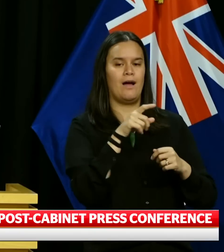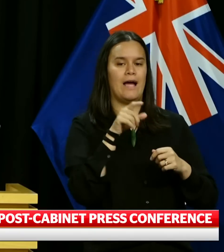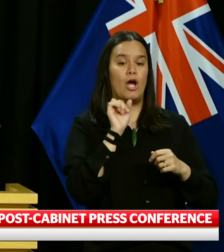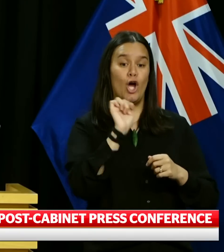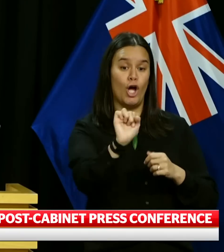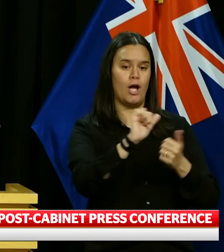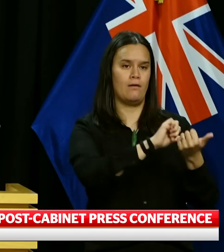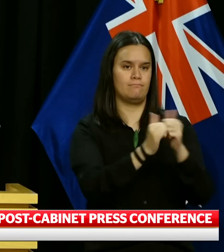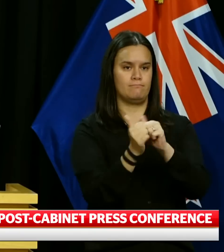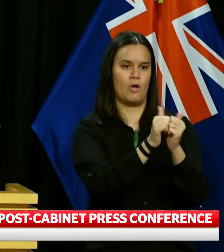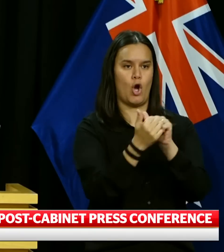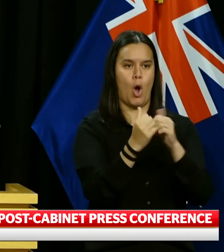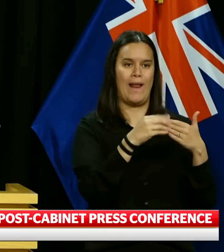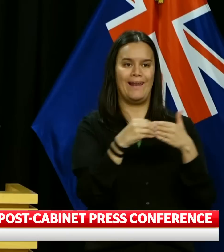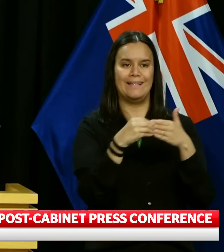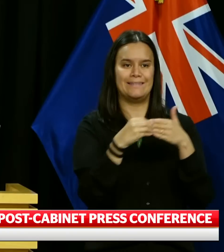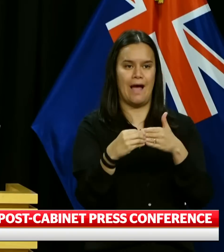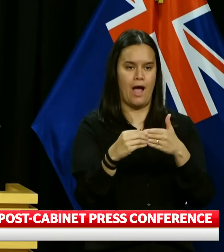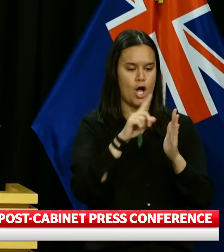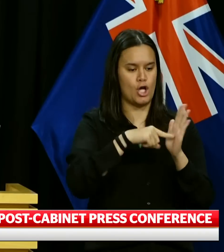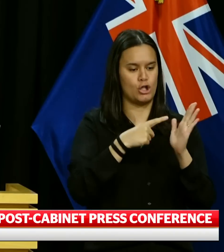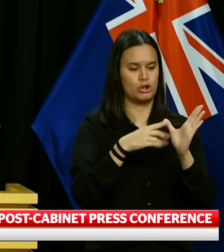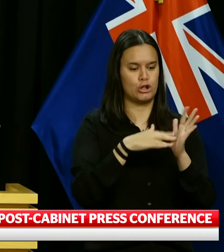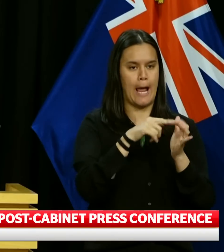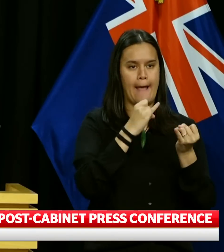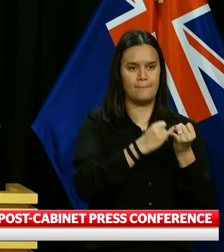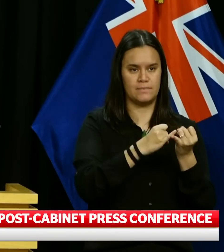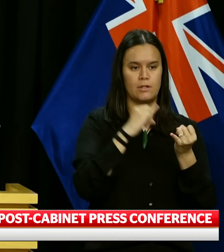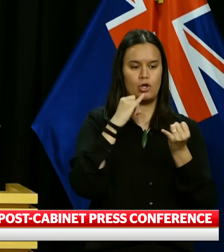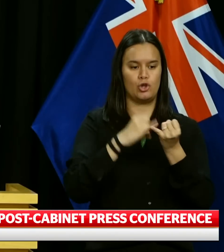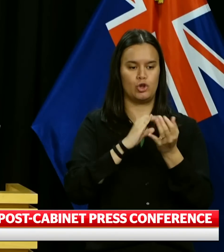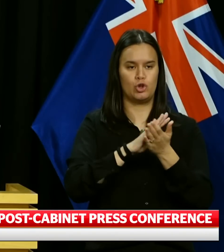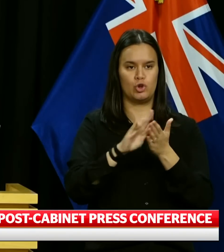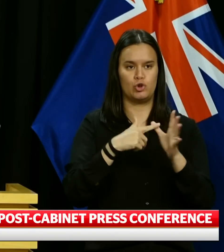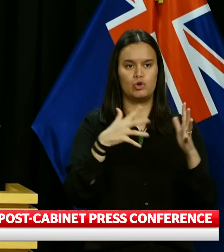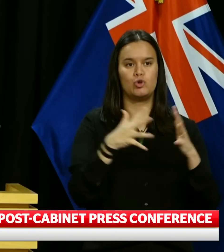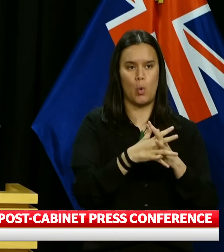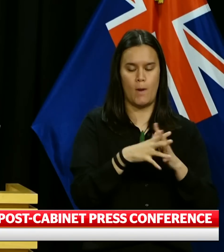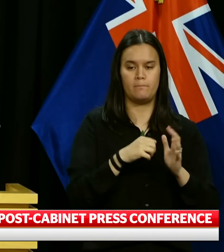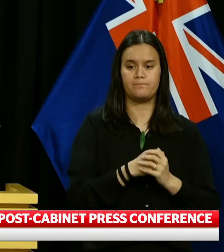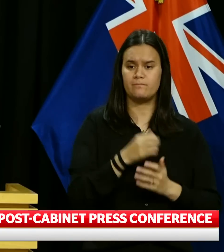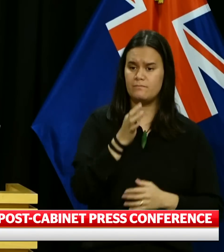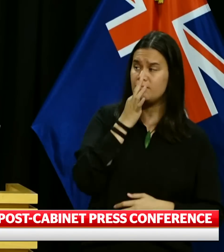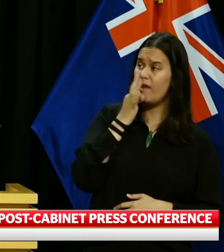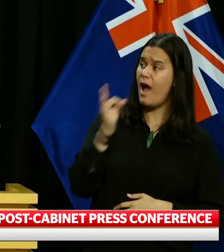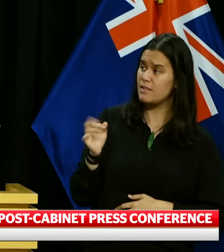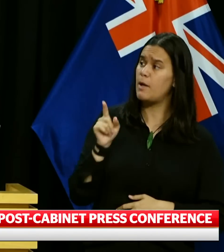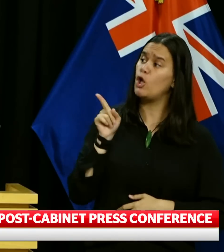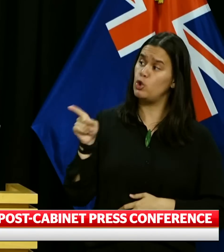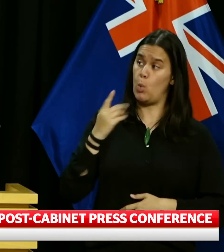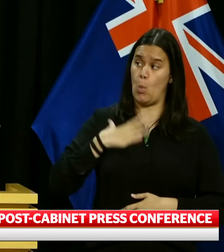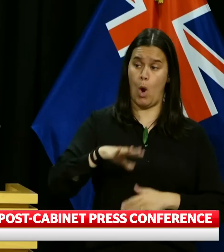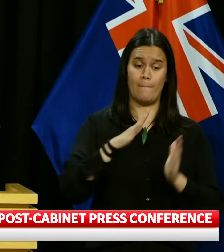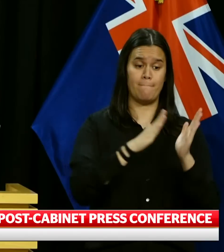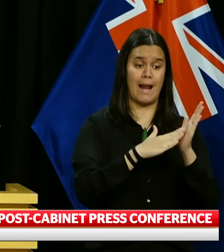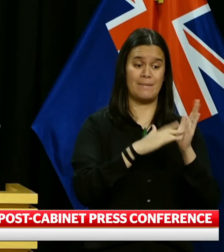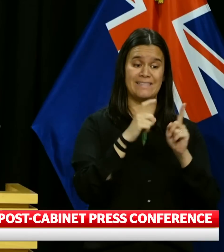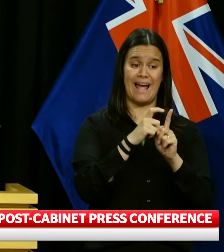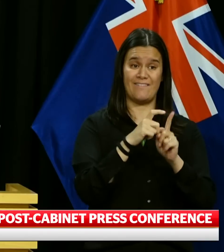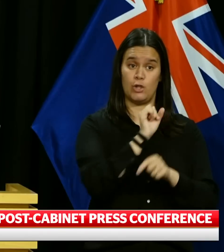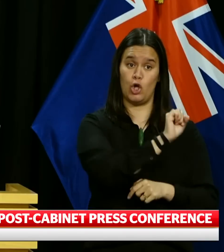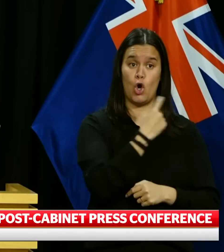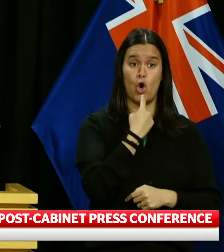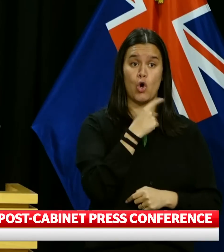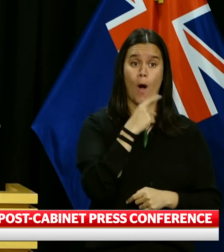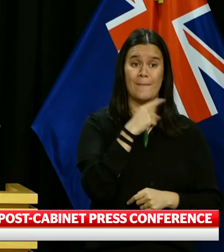that conversation with James Shaw, did you express that it was what you wanted was for her to take back the comments or at least rephrase them? As I've